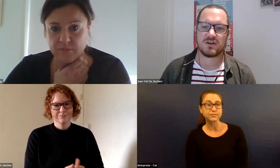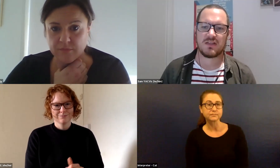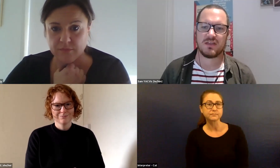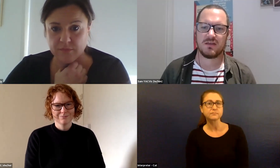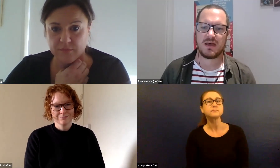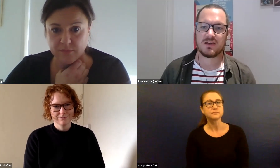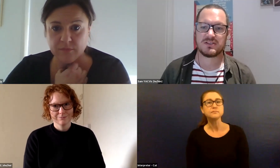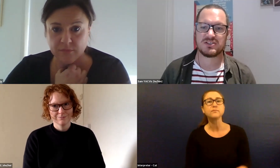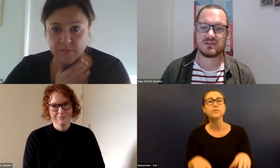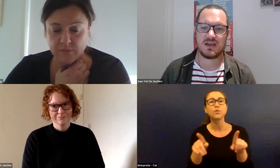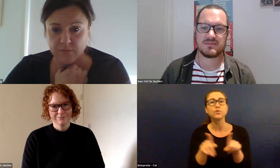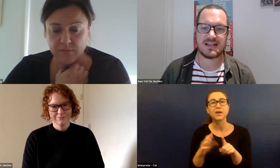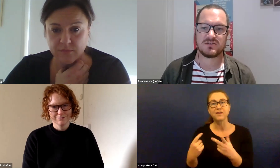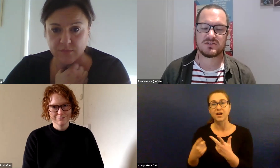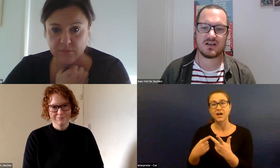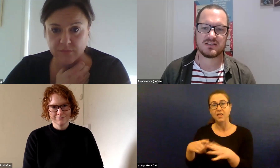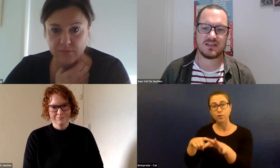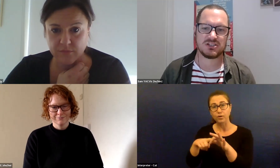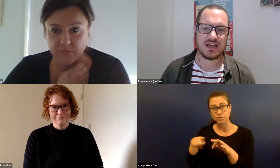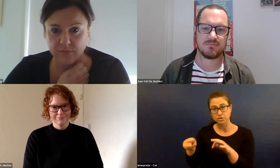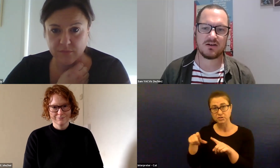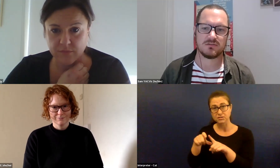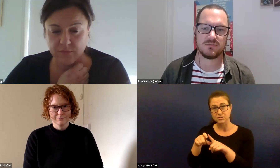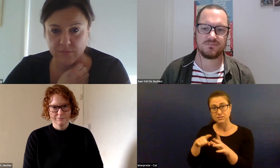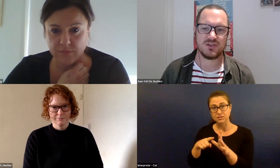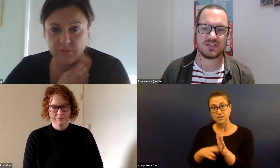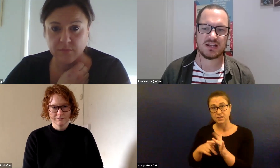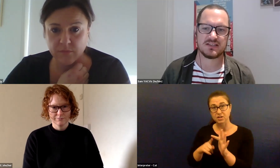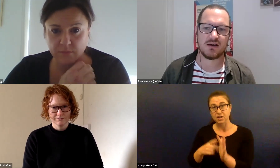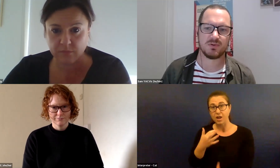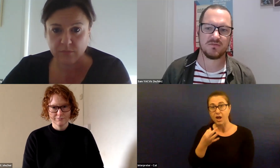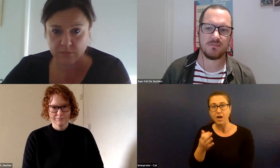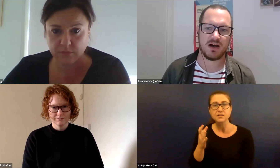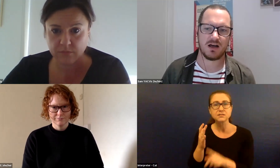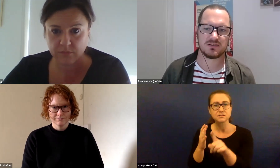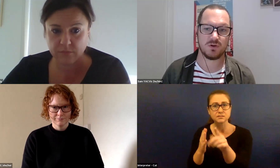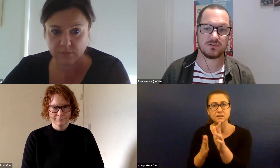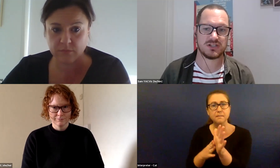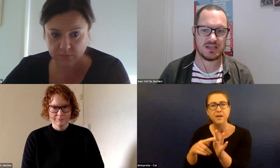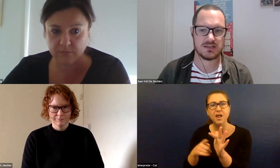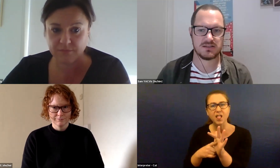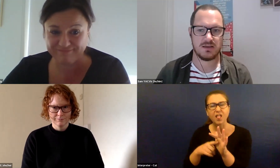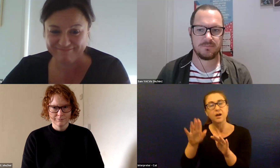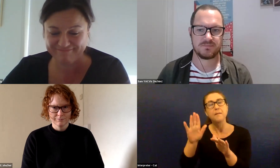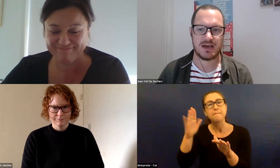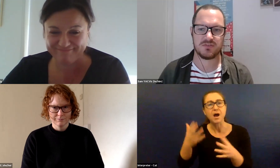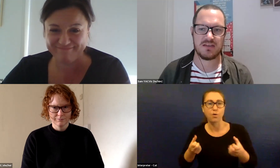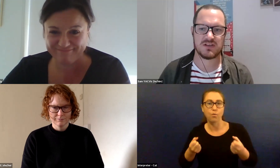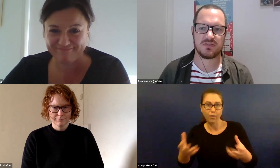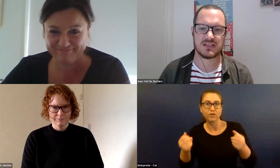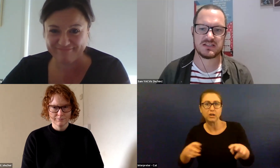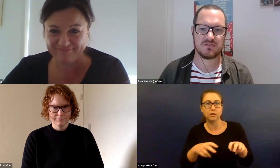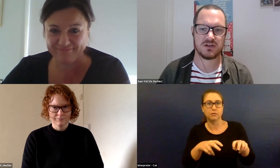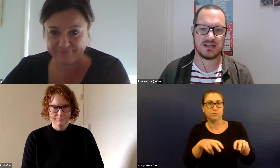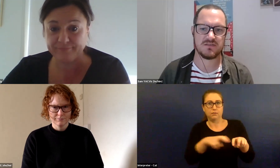We've got another question Daniel's asked in the chat. Mel, using that example of the parked wheelchairs, how could they have